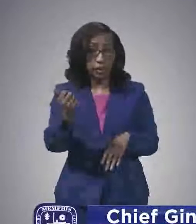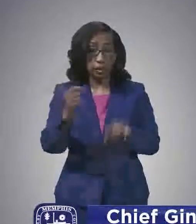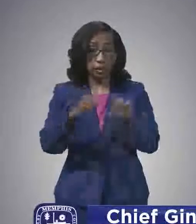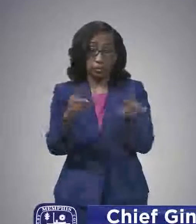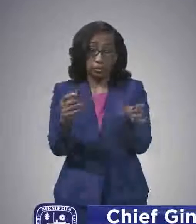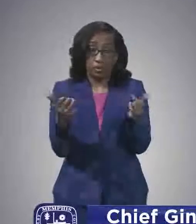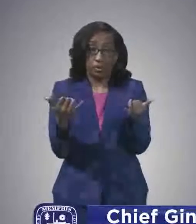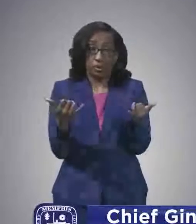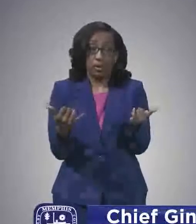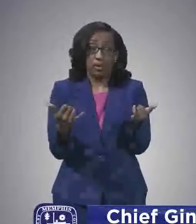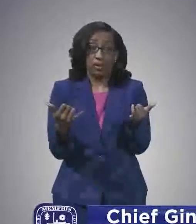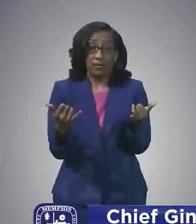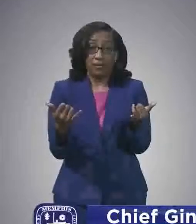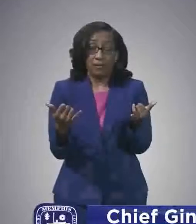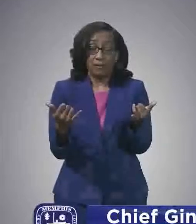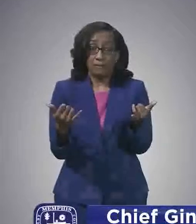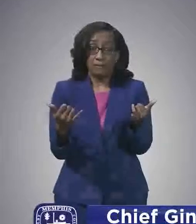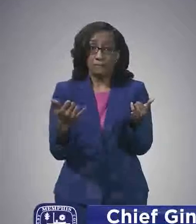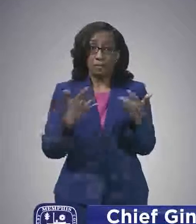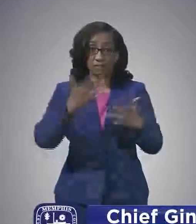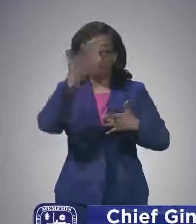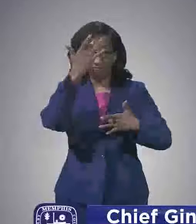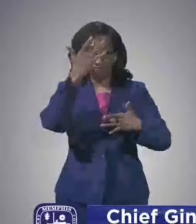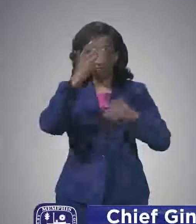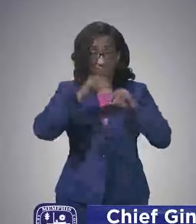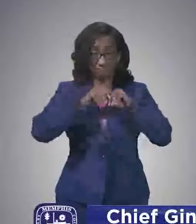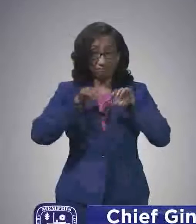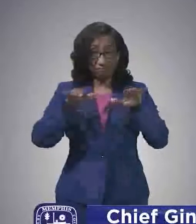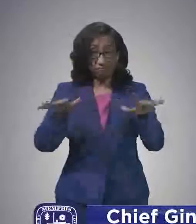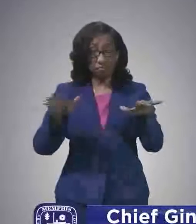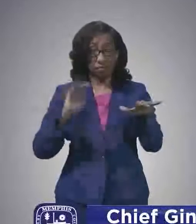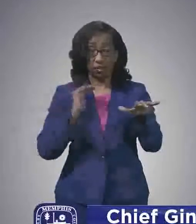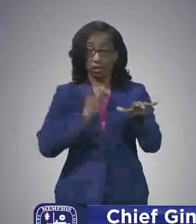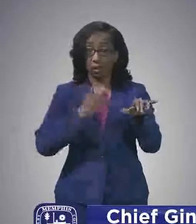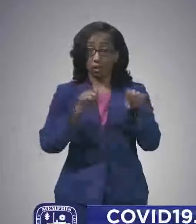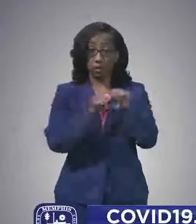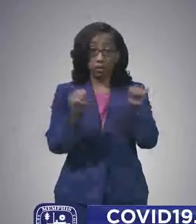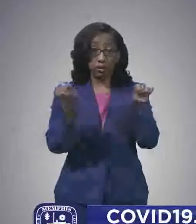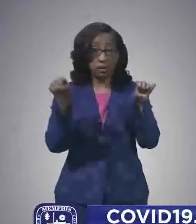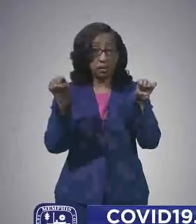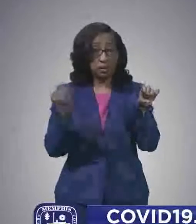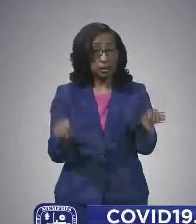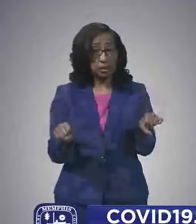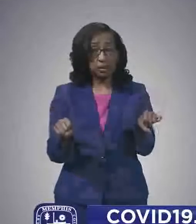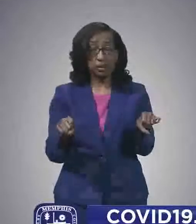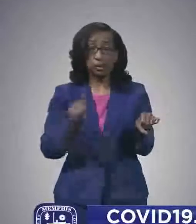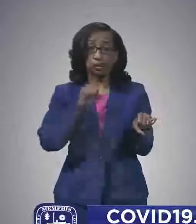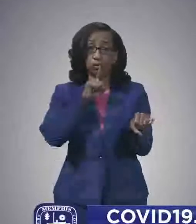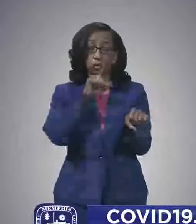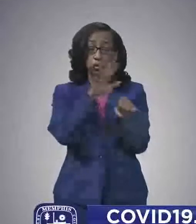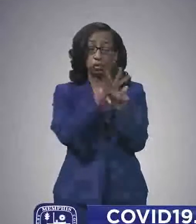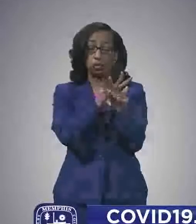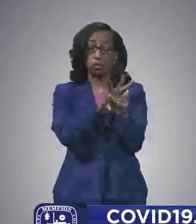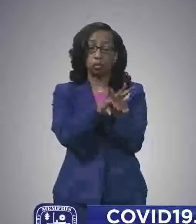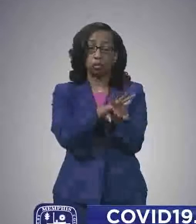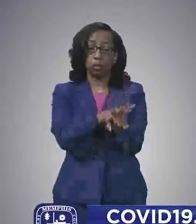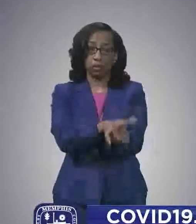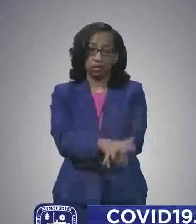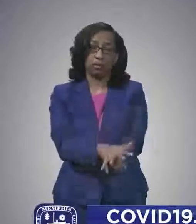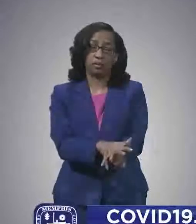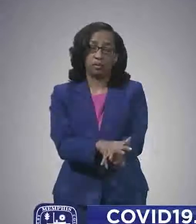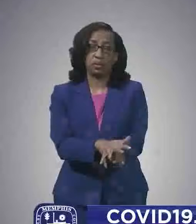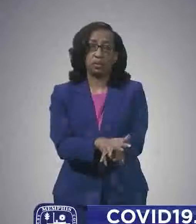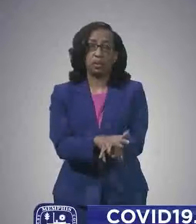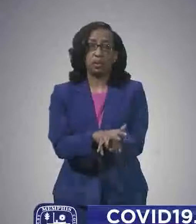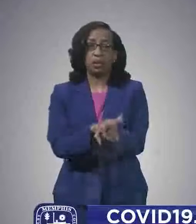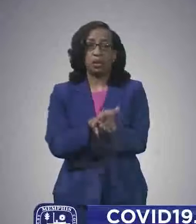point in the pandemic, our system is very, very stressed. Our first responders